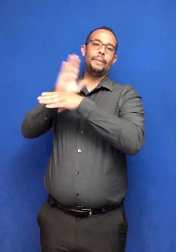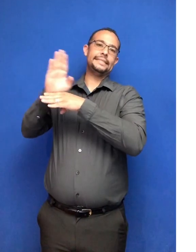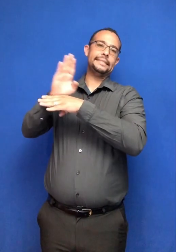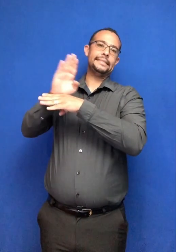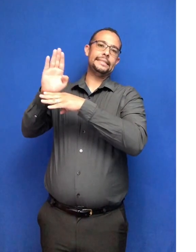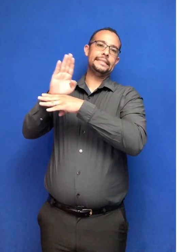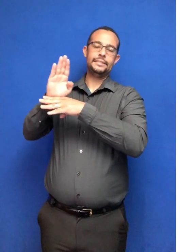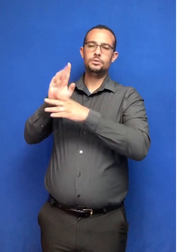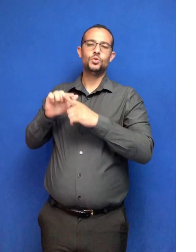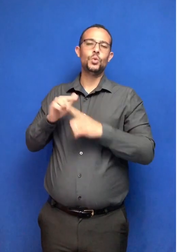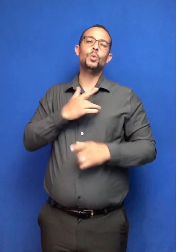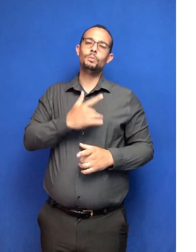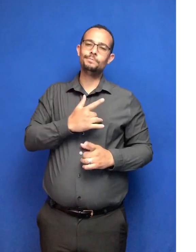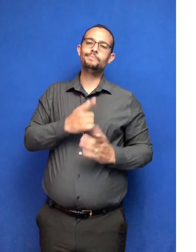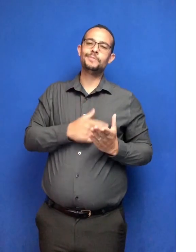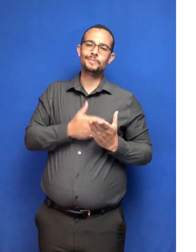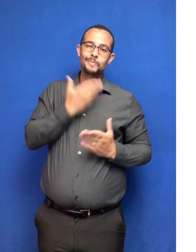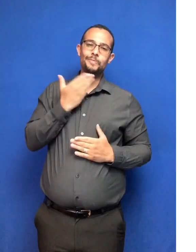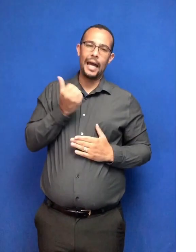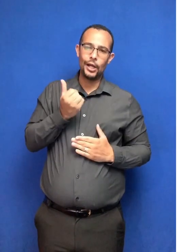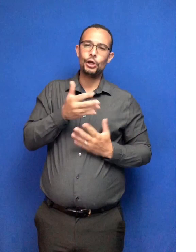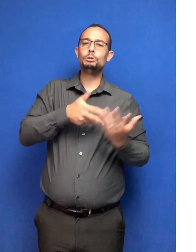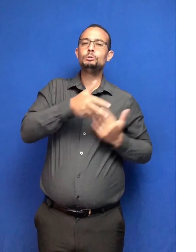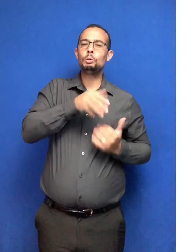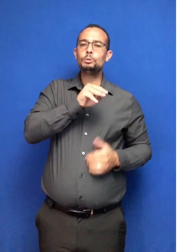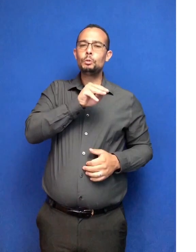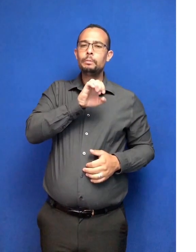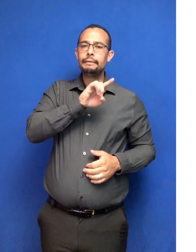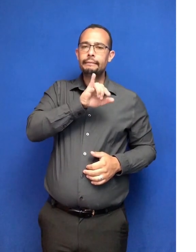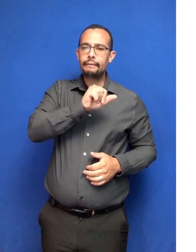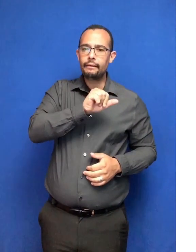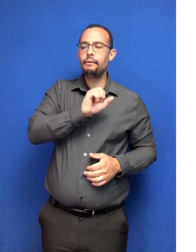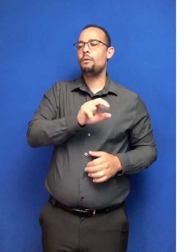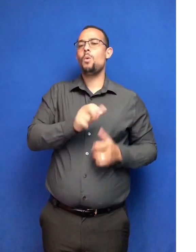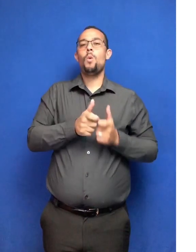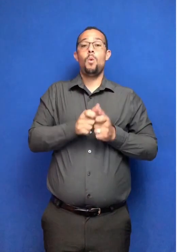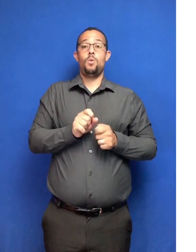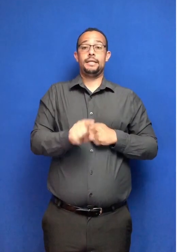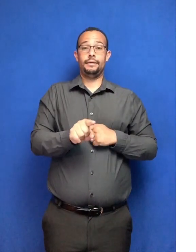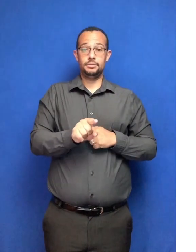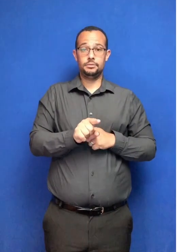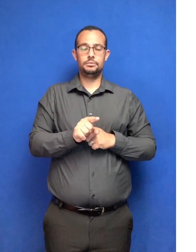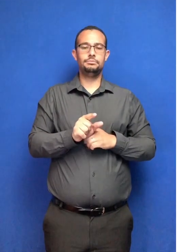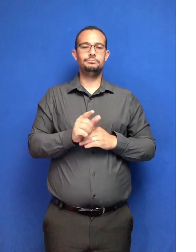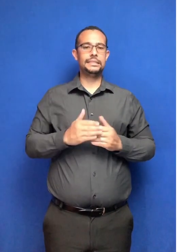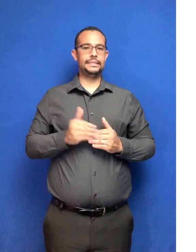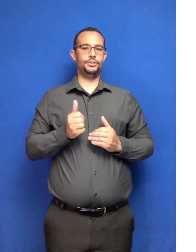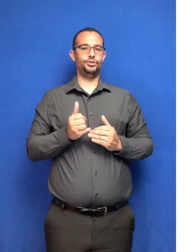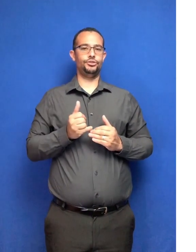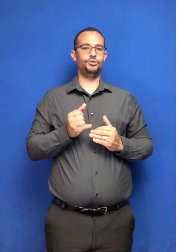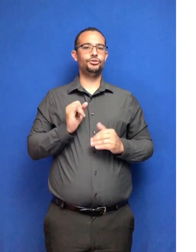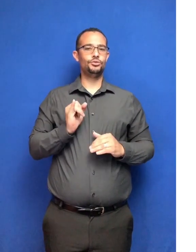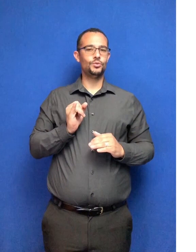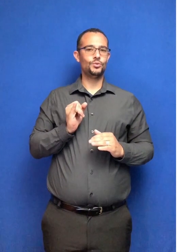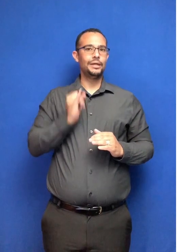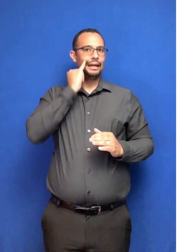is more reliable to communicate with family. So if you have the plan early on, it's easier to execute.